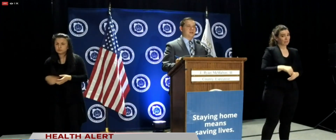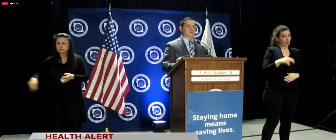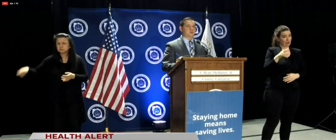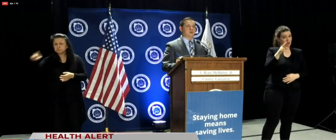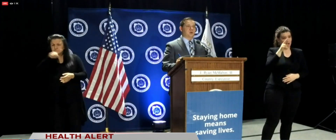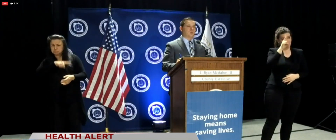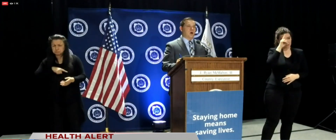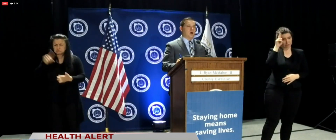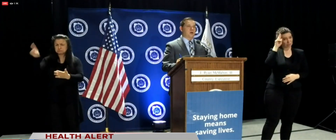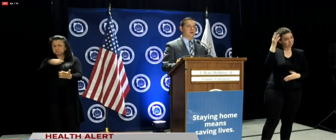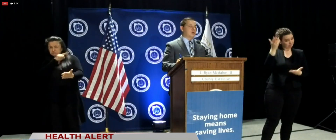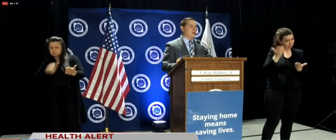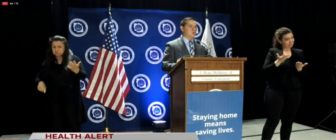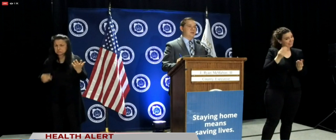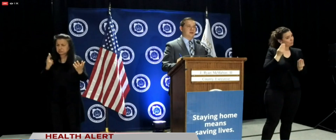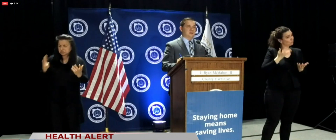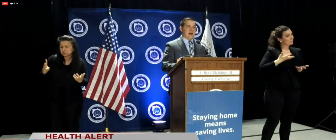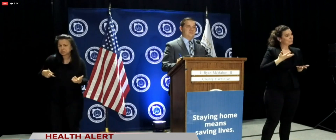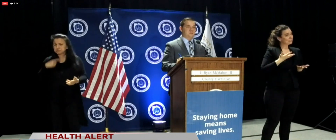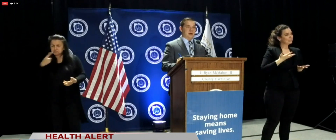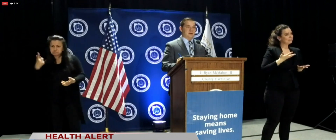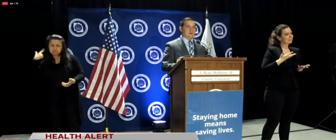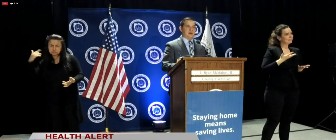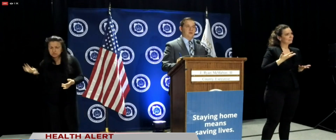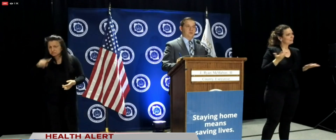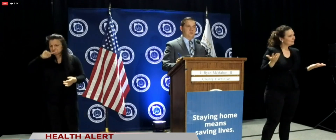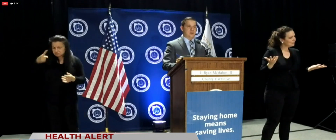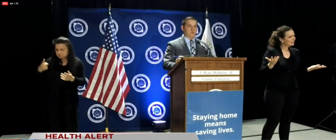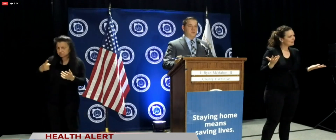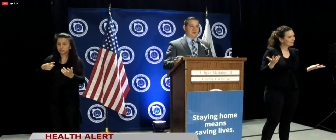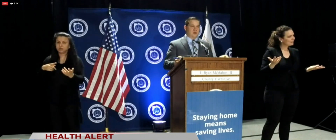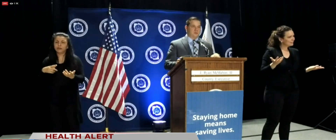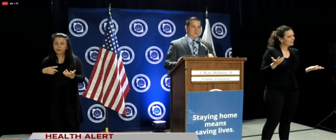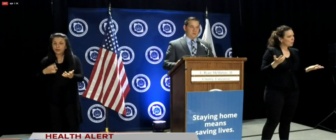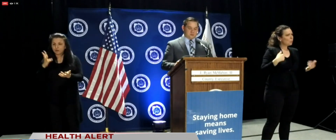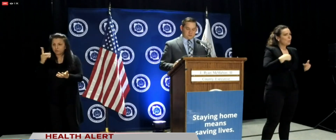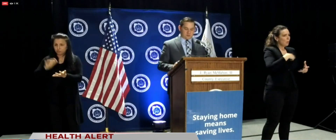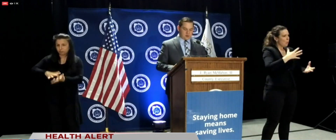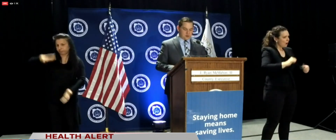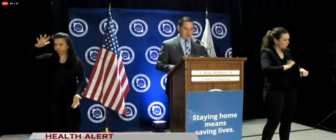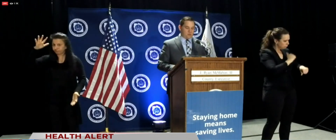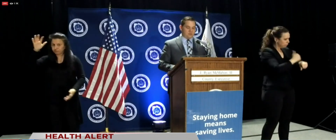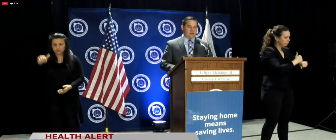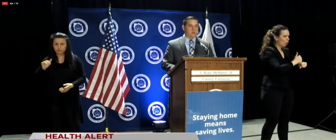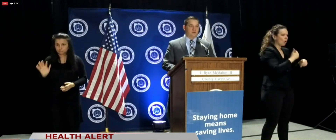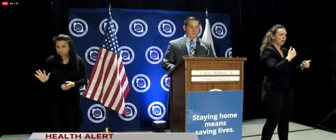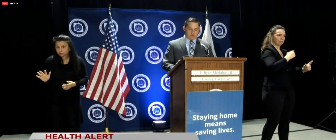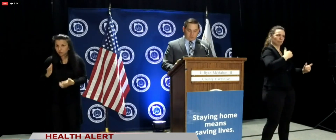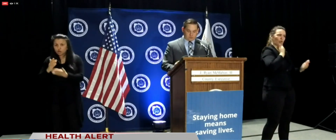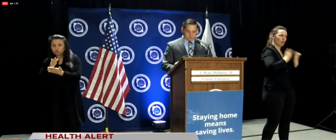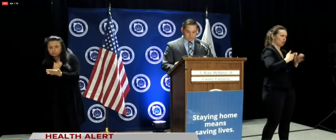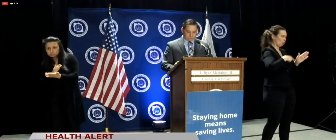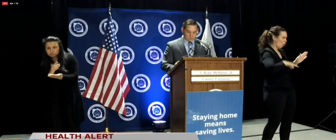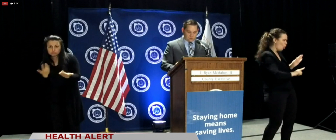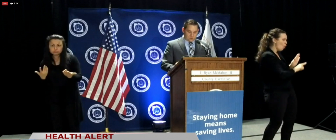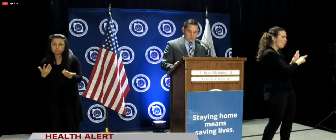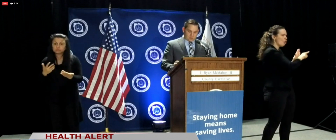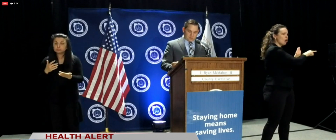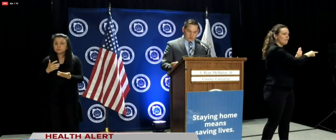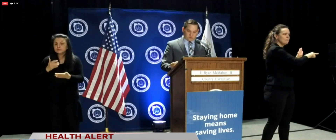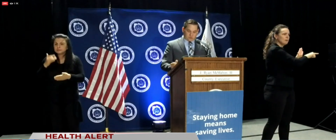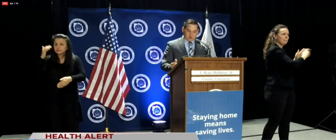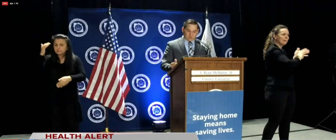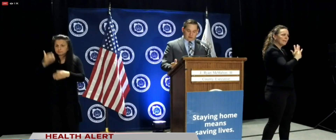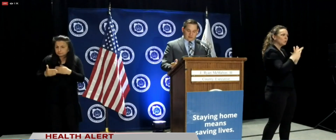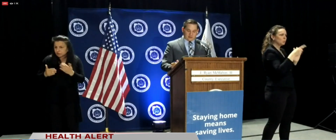all the experts are wrong and we can get our lives back. How do we do that? We starve the virus and we stay away from each other. Let me